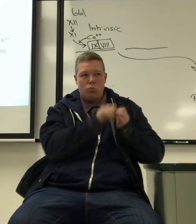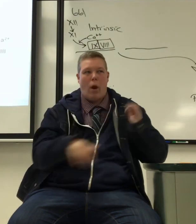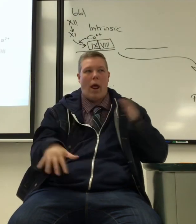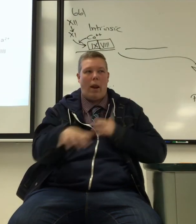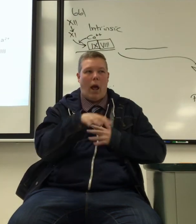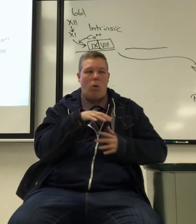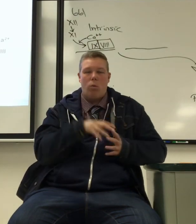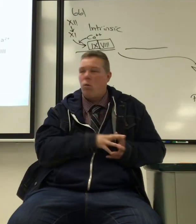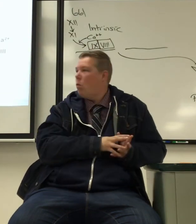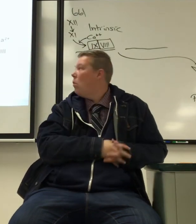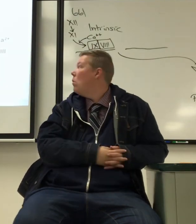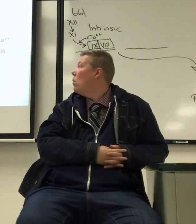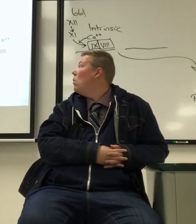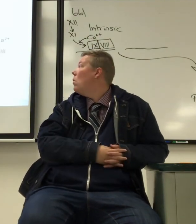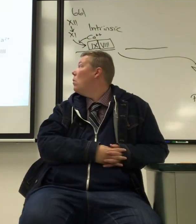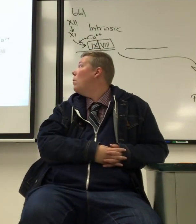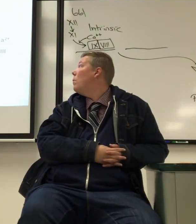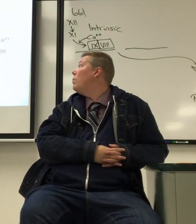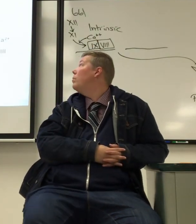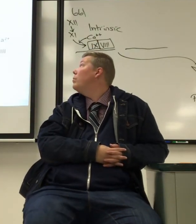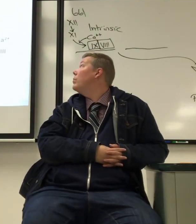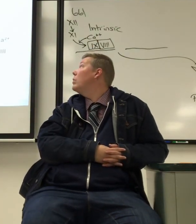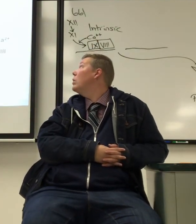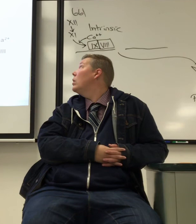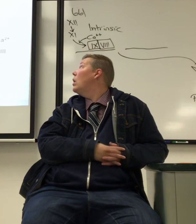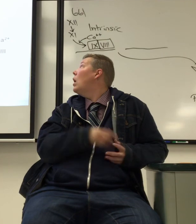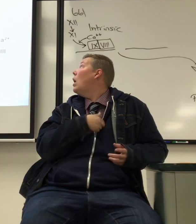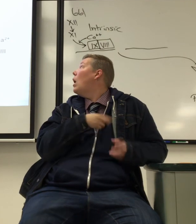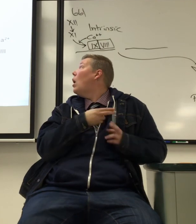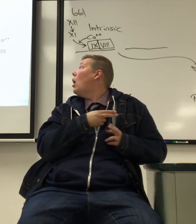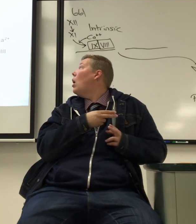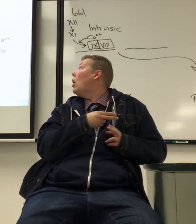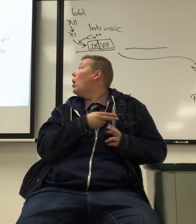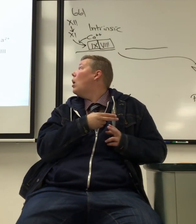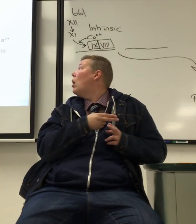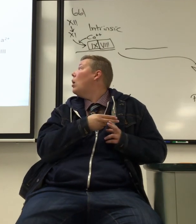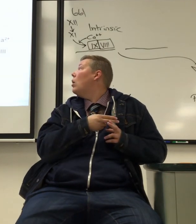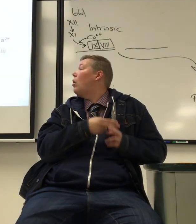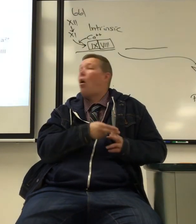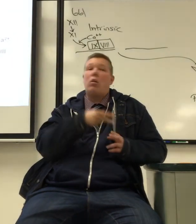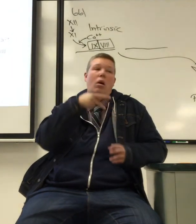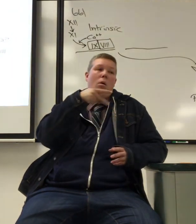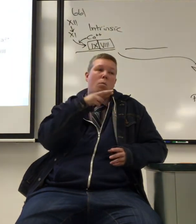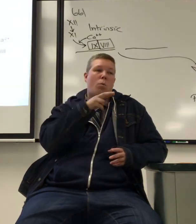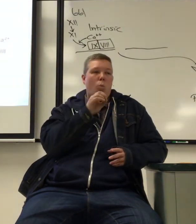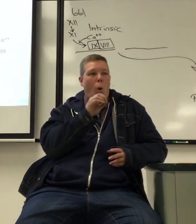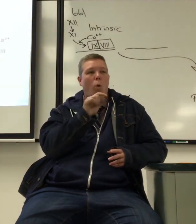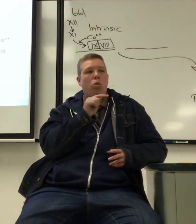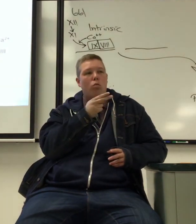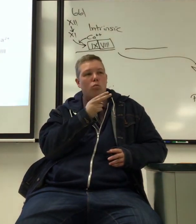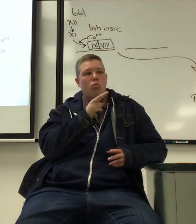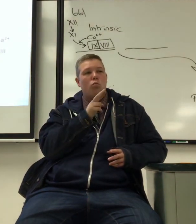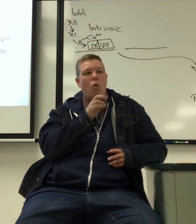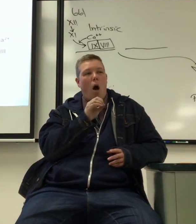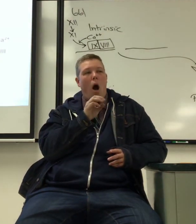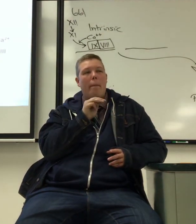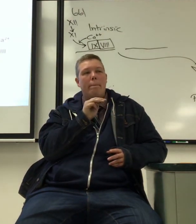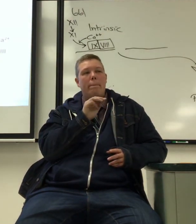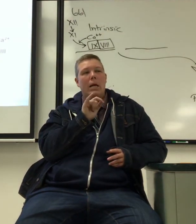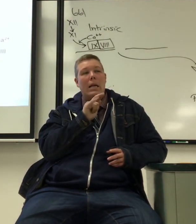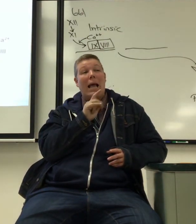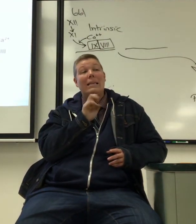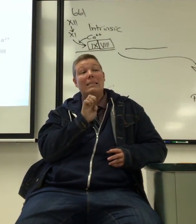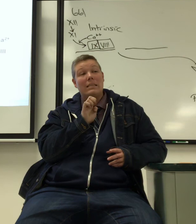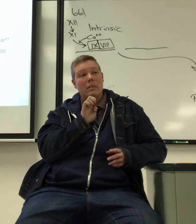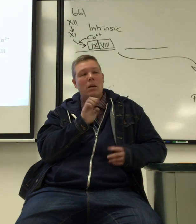pathway, I called it prothrombinase. Prothrombin activator is also an acceptable name. But what it's doing is it's going